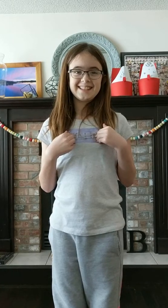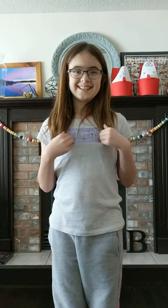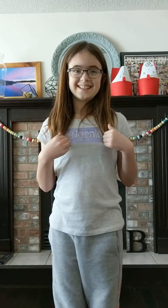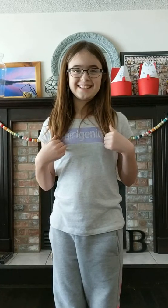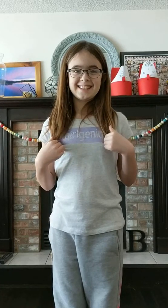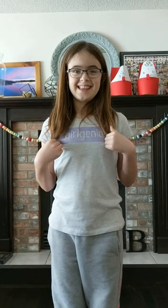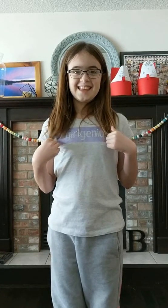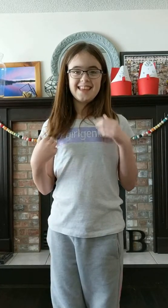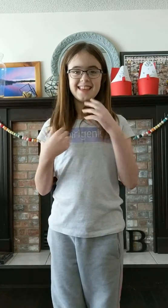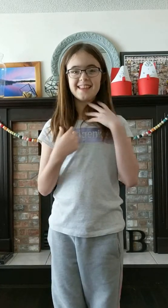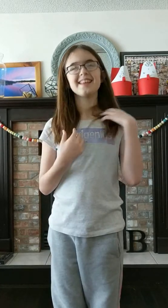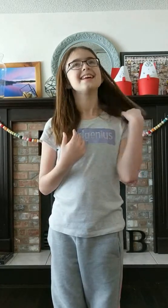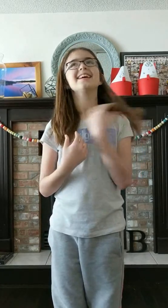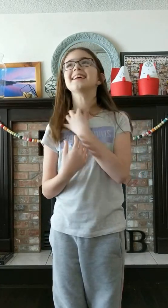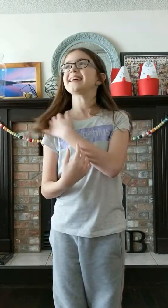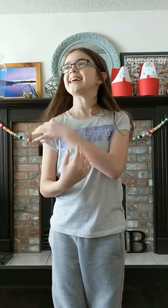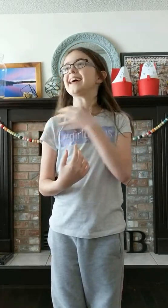Nice to meet you.